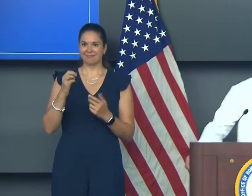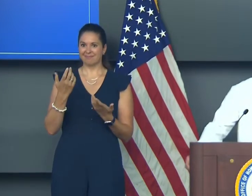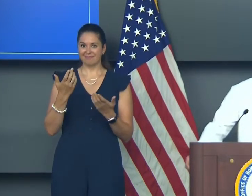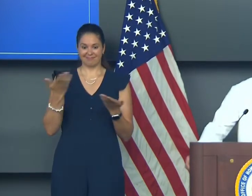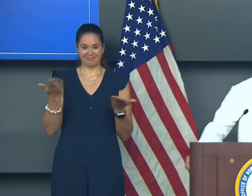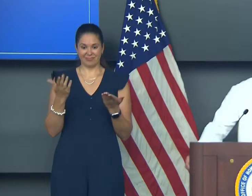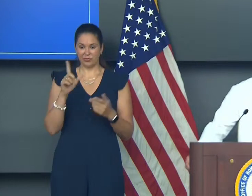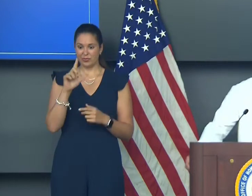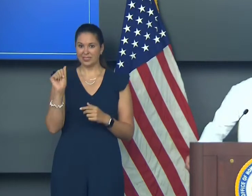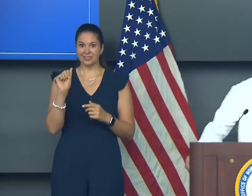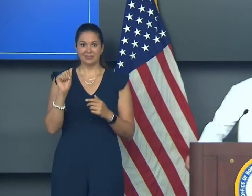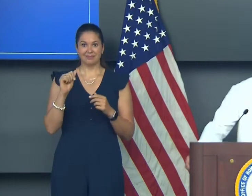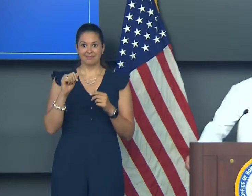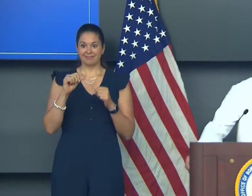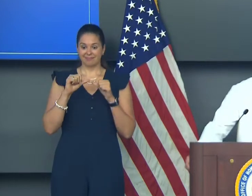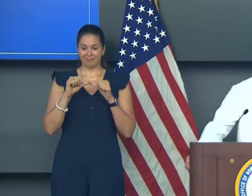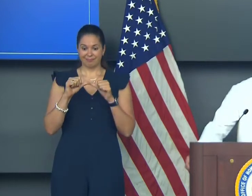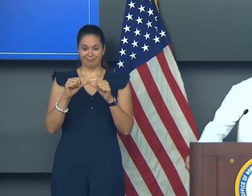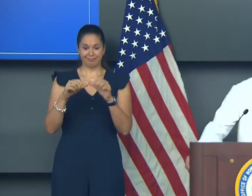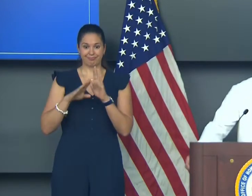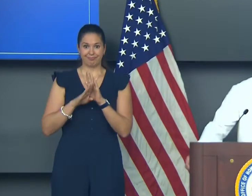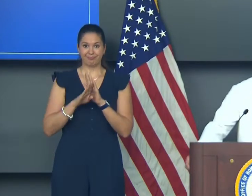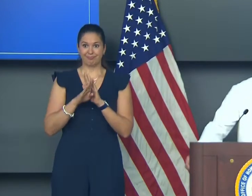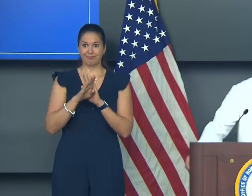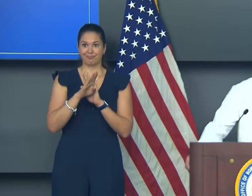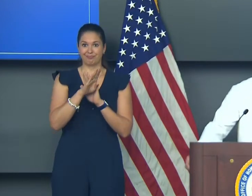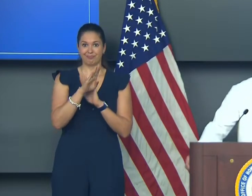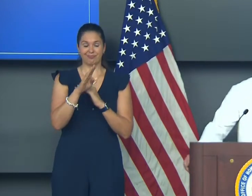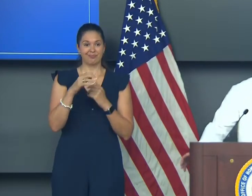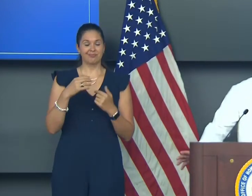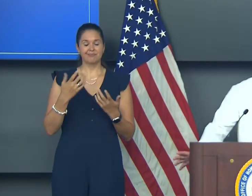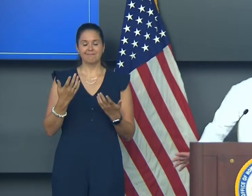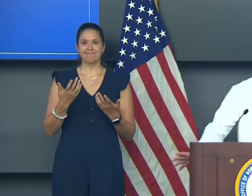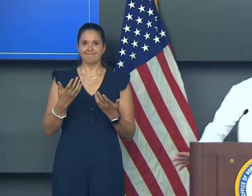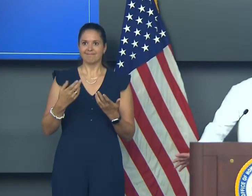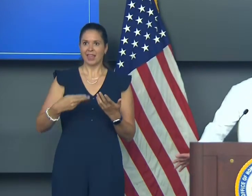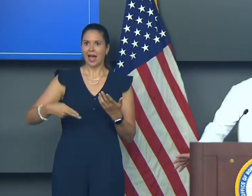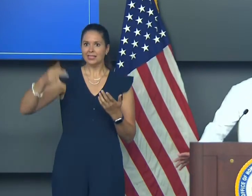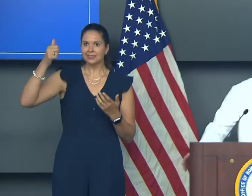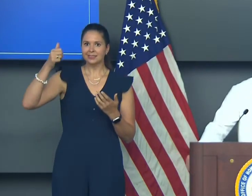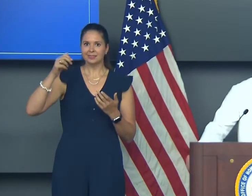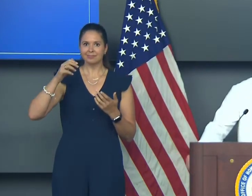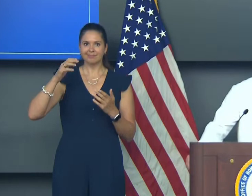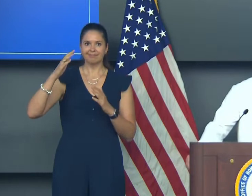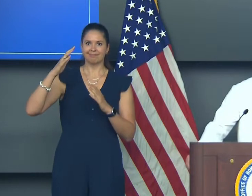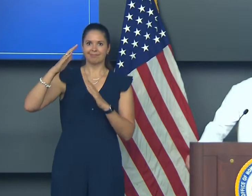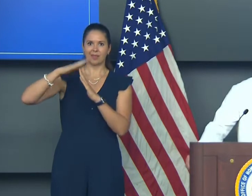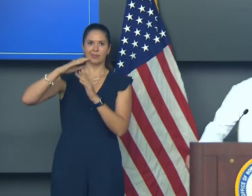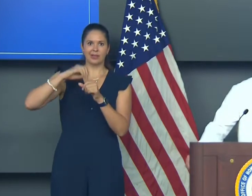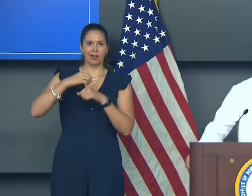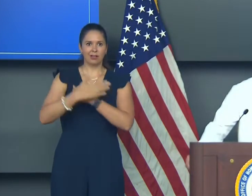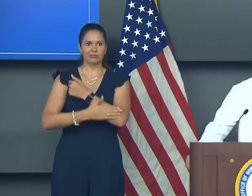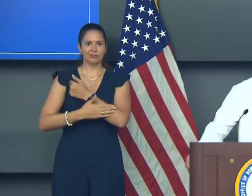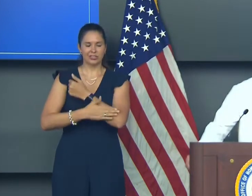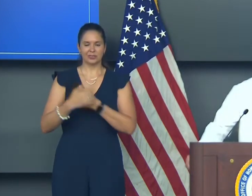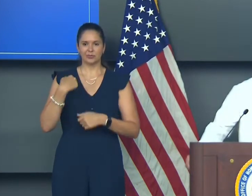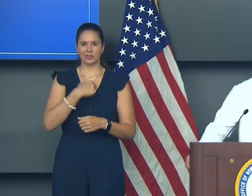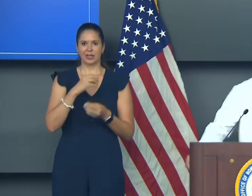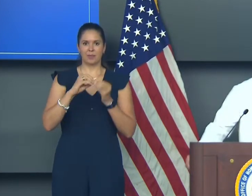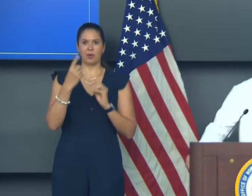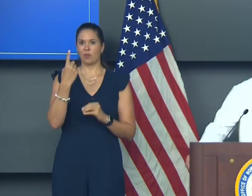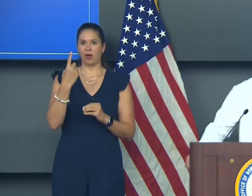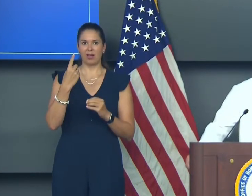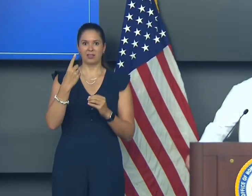Louisiana continues to be the highest in the country. We're the #1 state. That's